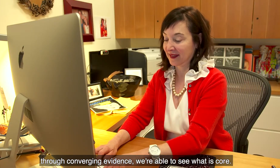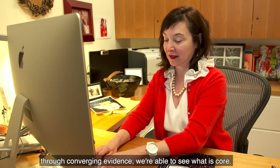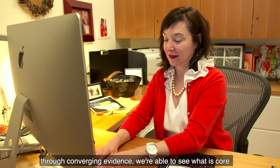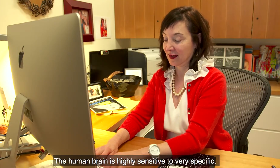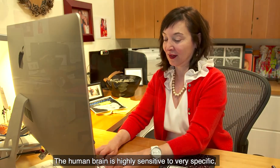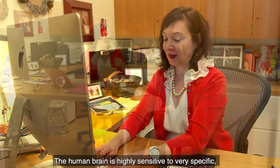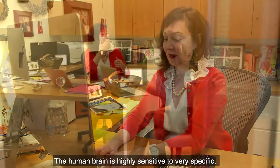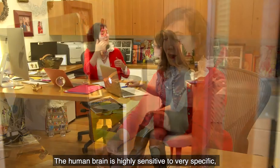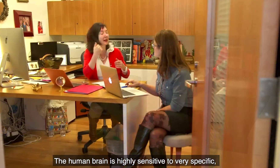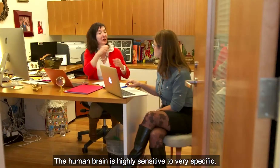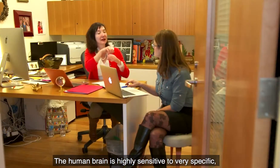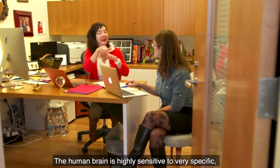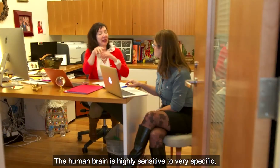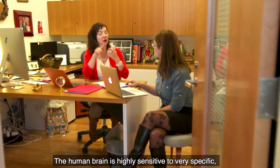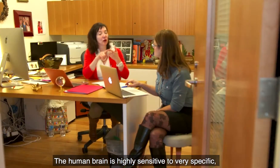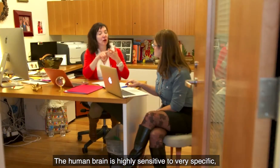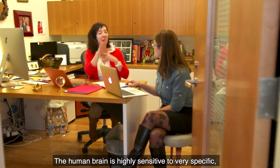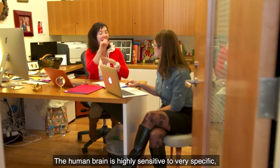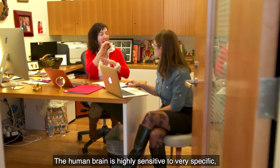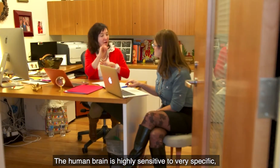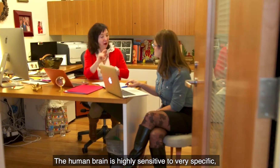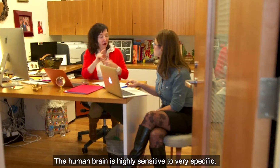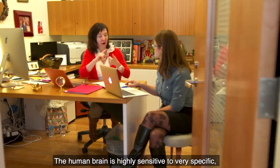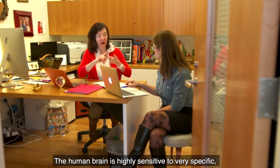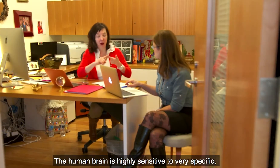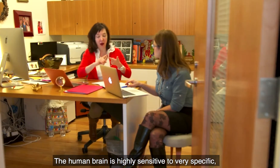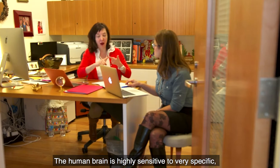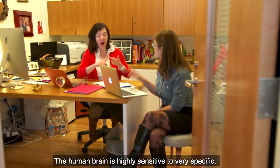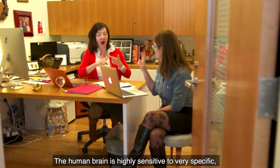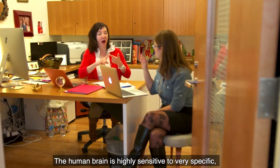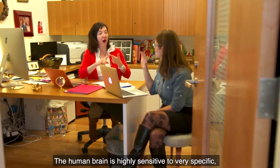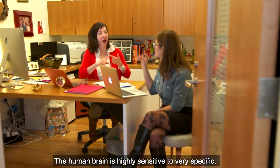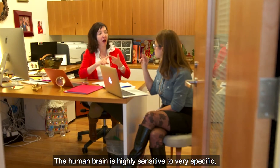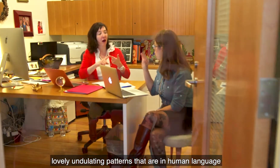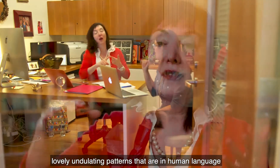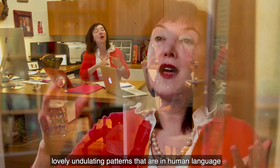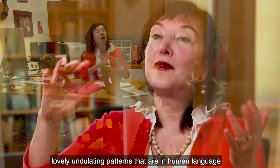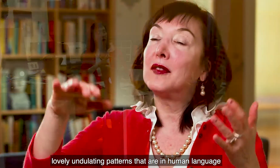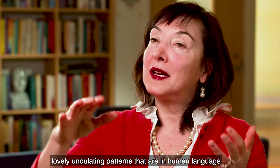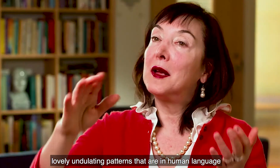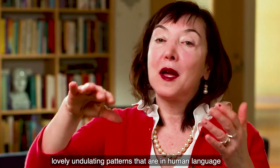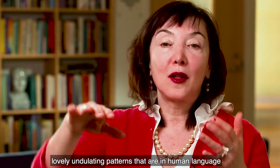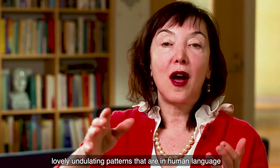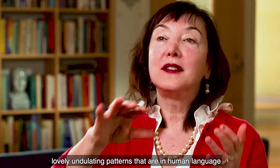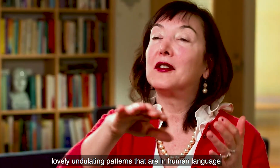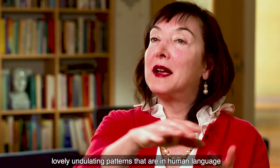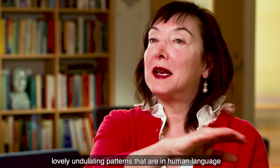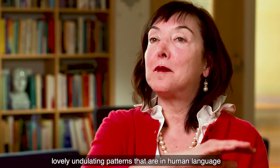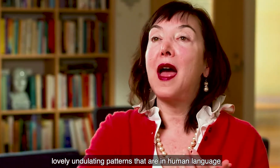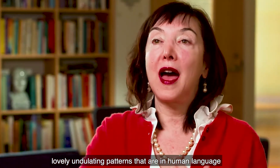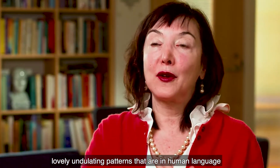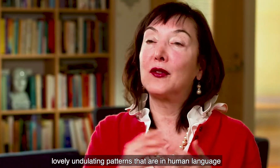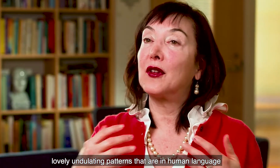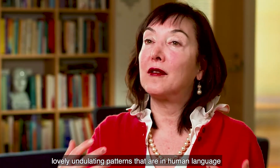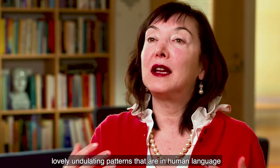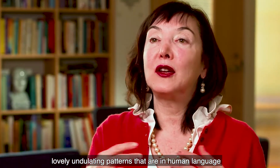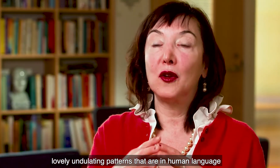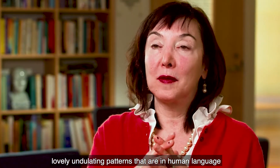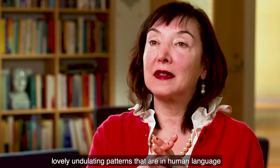core. The human brain is highly sensitive to very specific, lovely undulating patterns that are in human